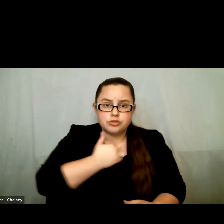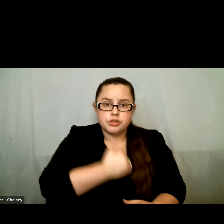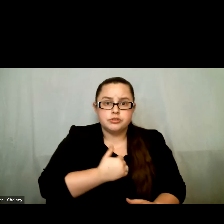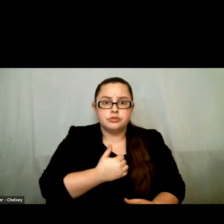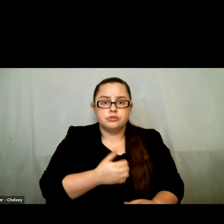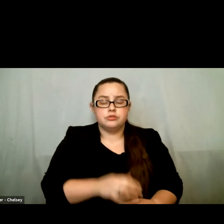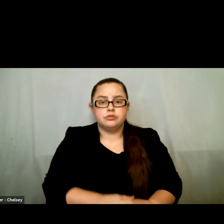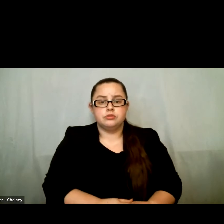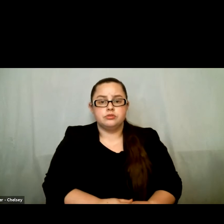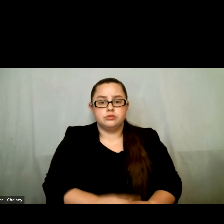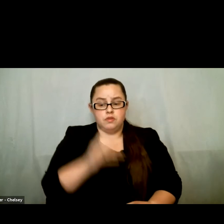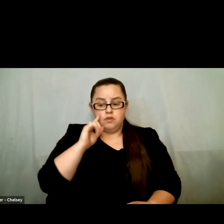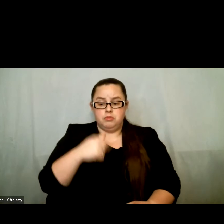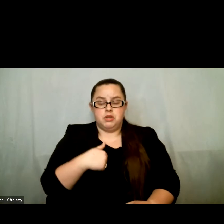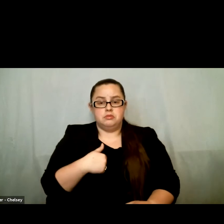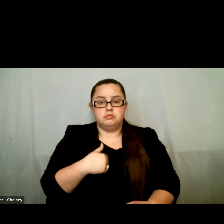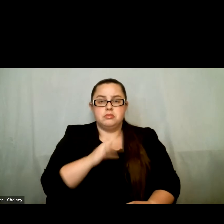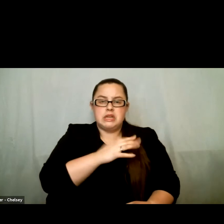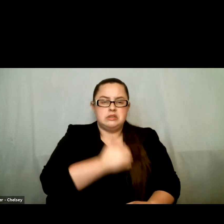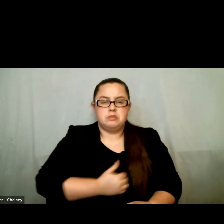For me, his apology